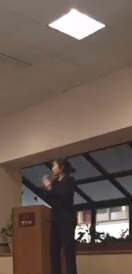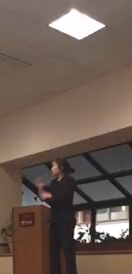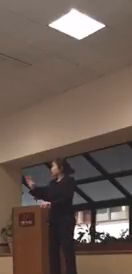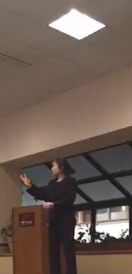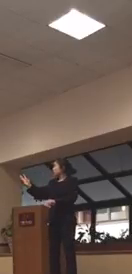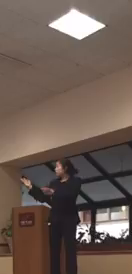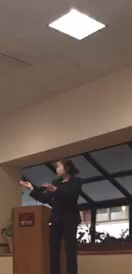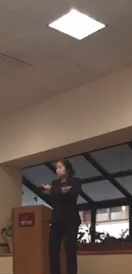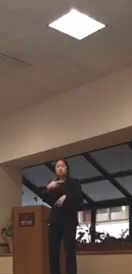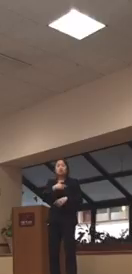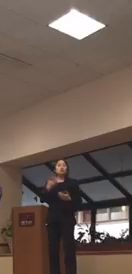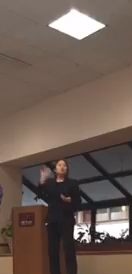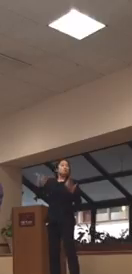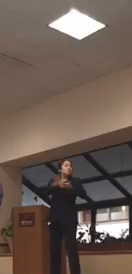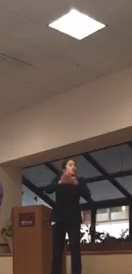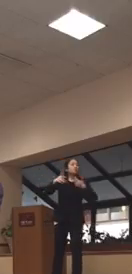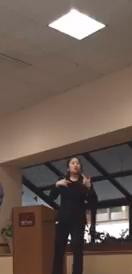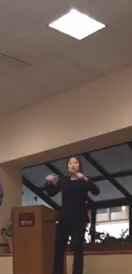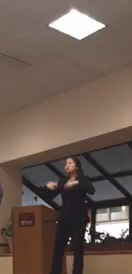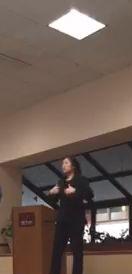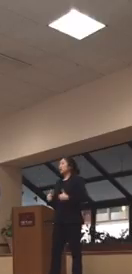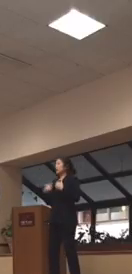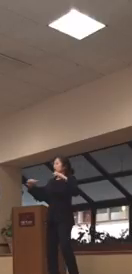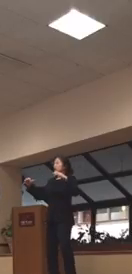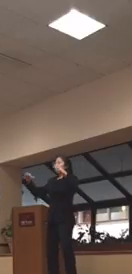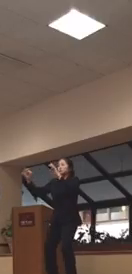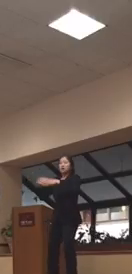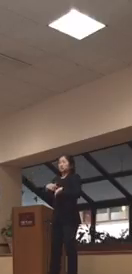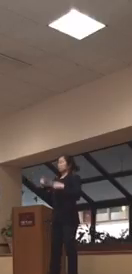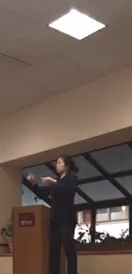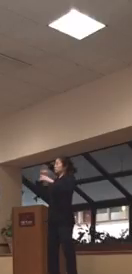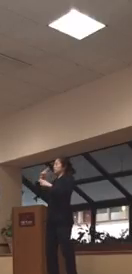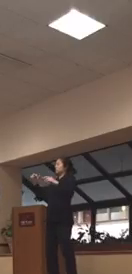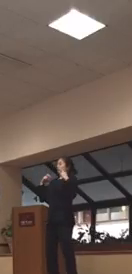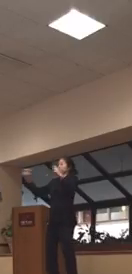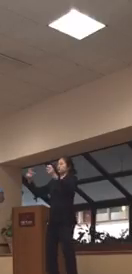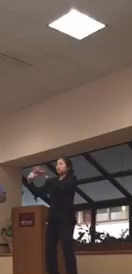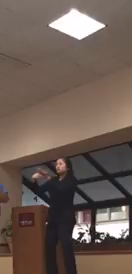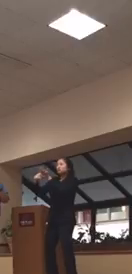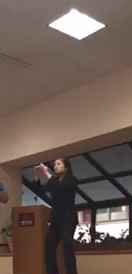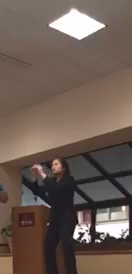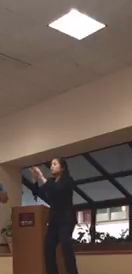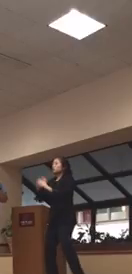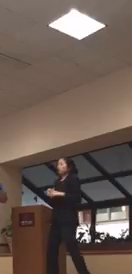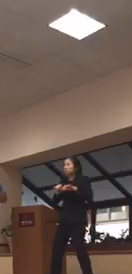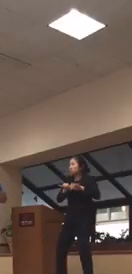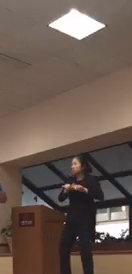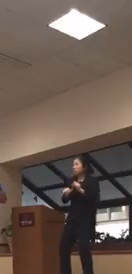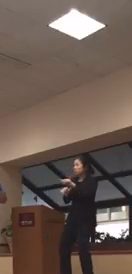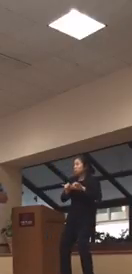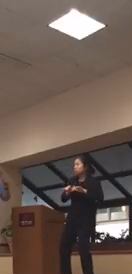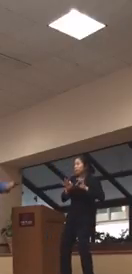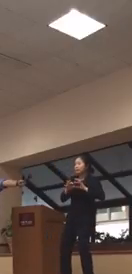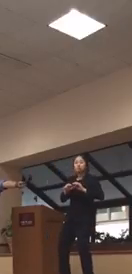Some sort of feedback, maybe during comments. They don't have to read them out loud, but kind of let them know what's going on. So, just a